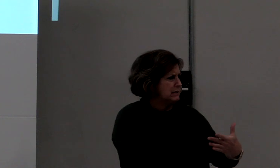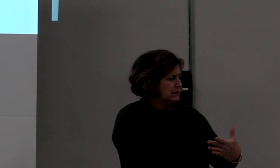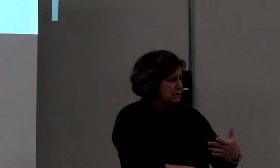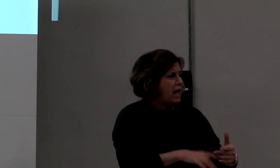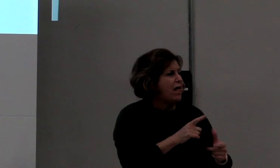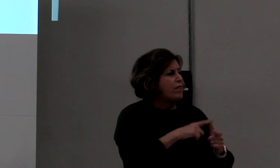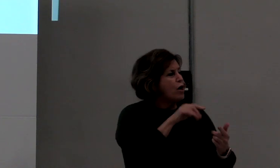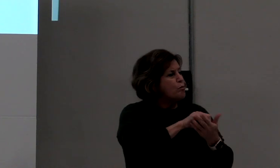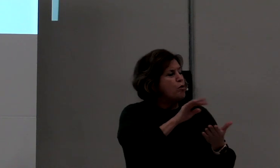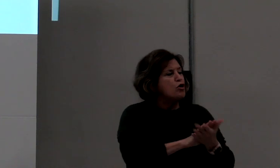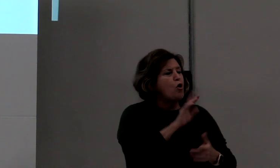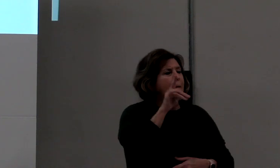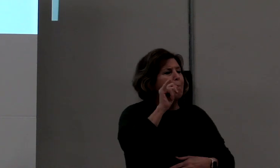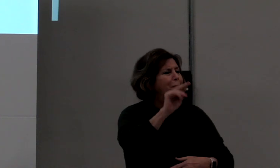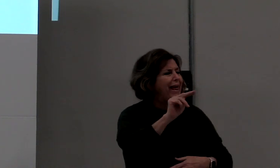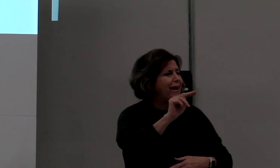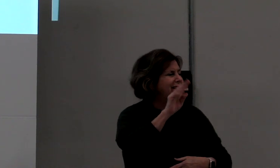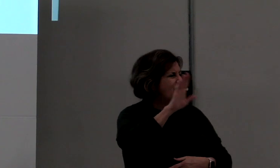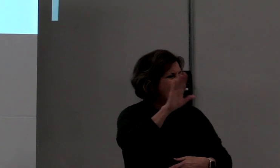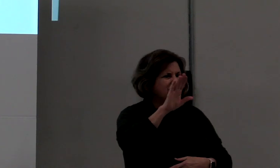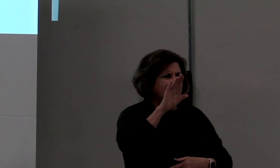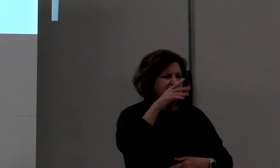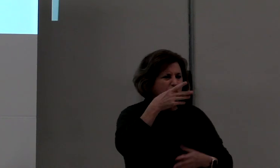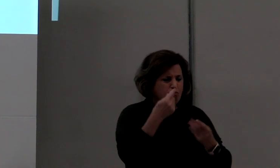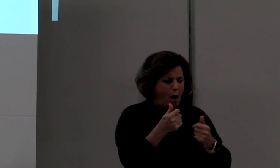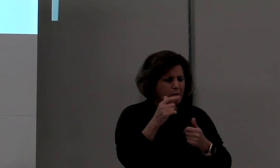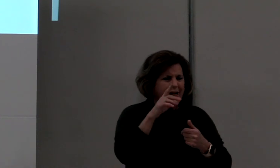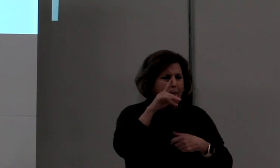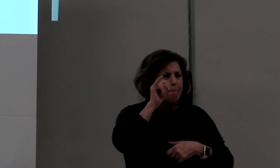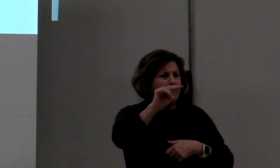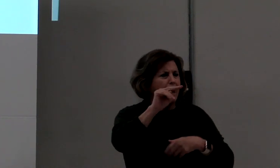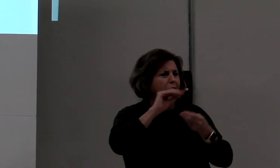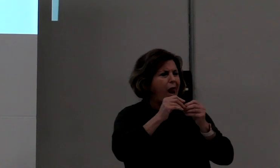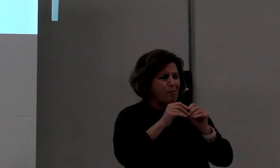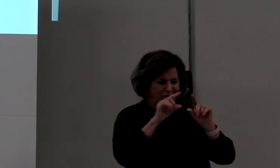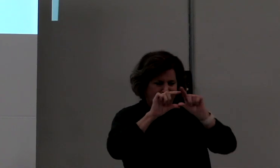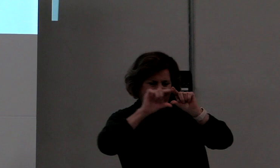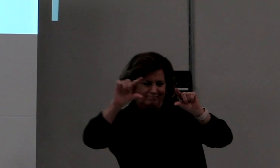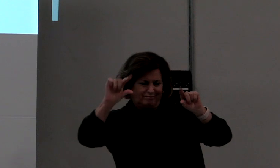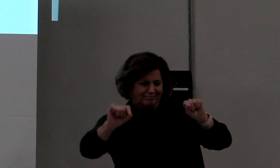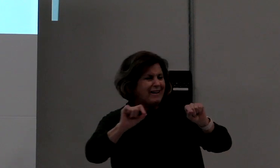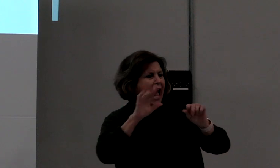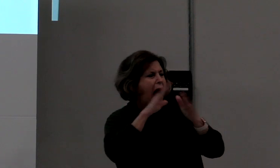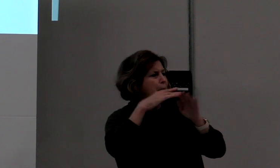then you want to put in your PIN, your property index number, which is, you guys can find it on your property